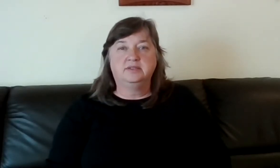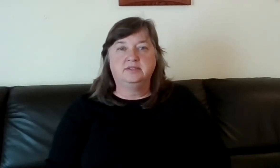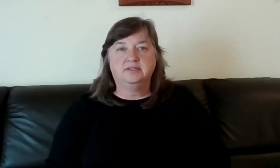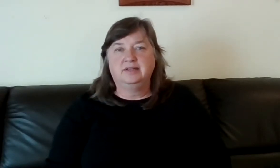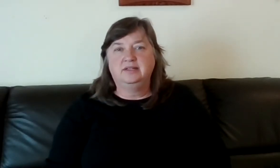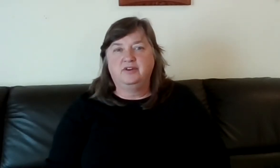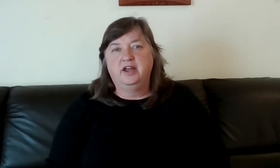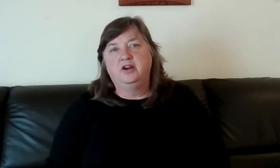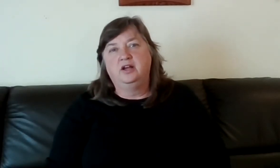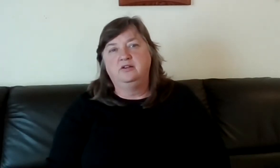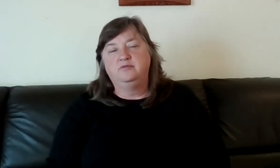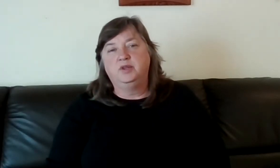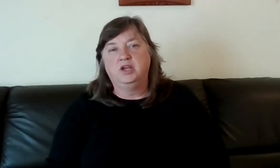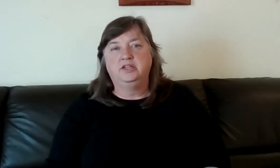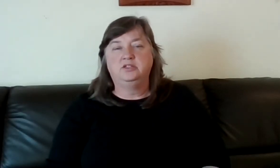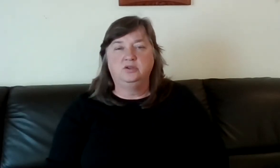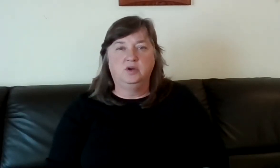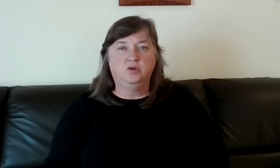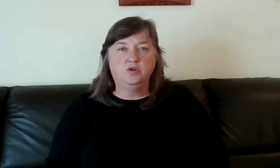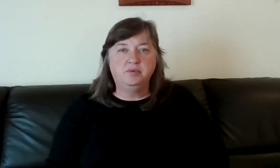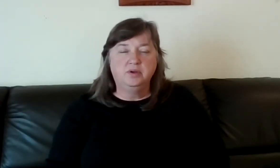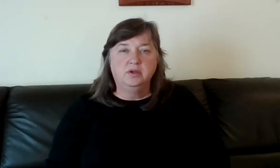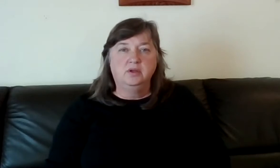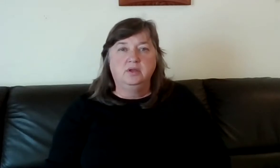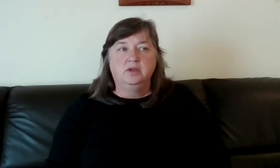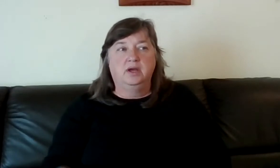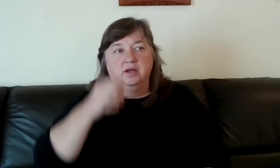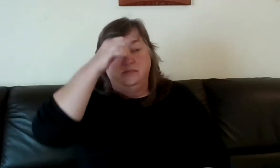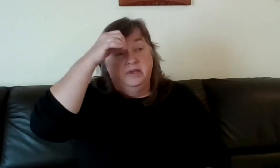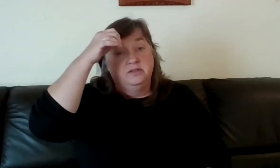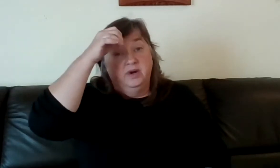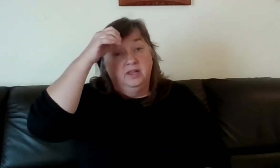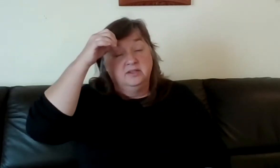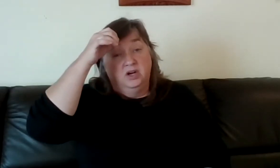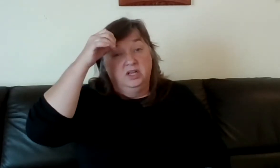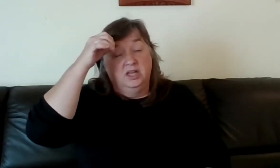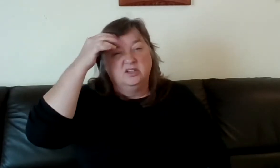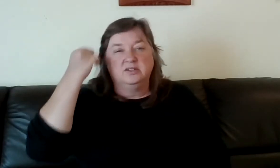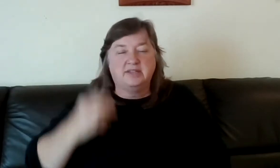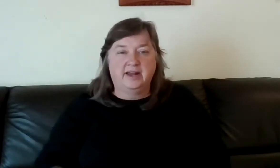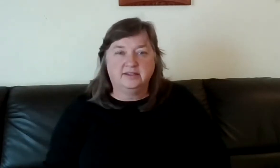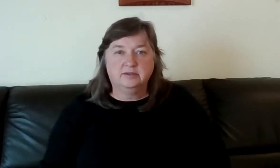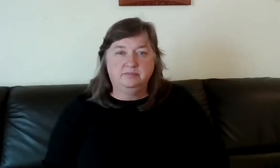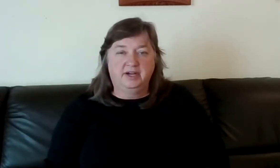a signifier of belonging to a group, as well as an audiological status, but